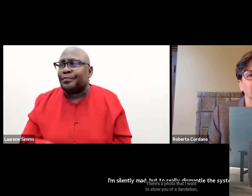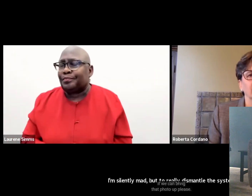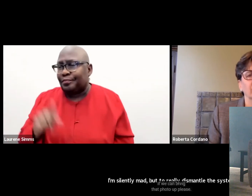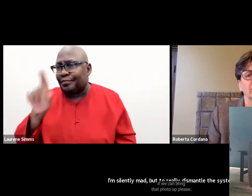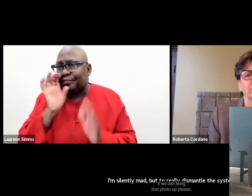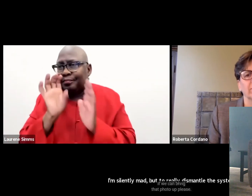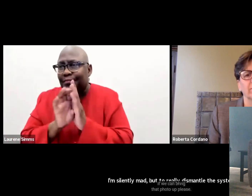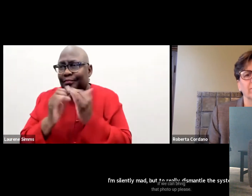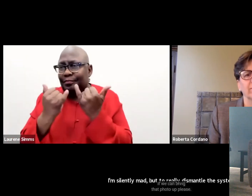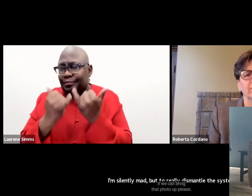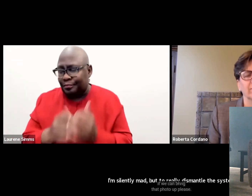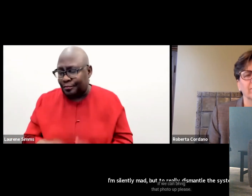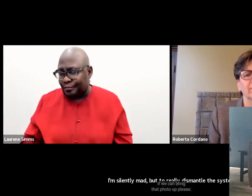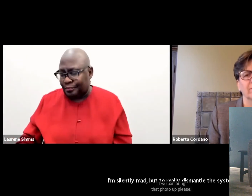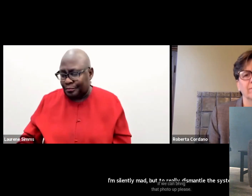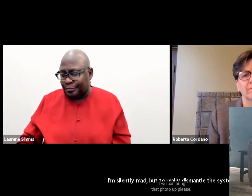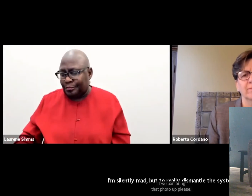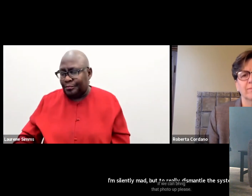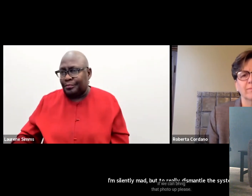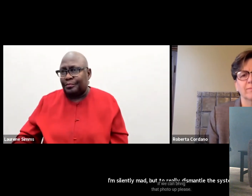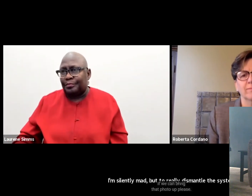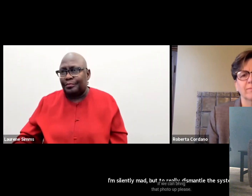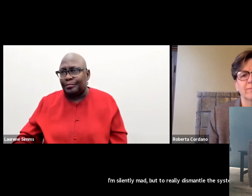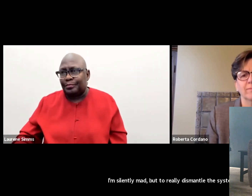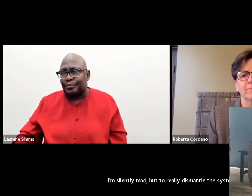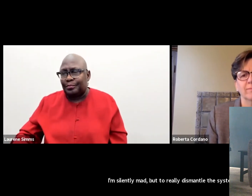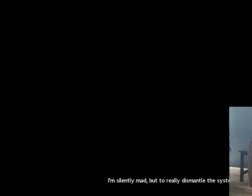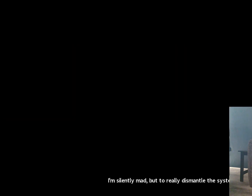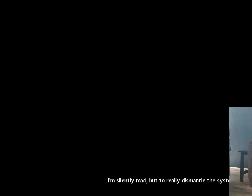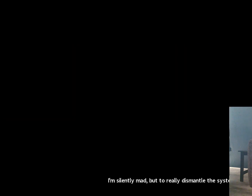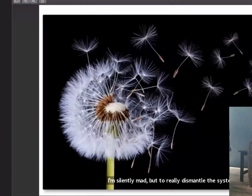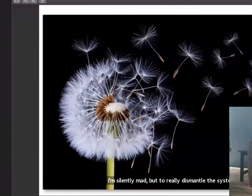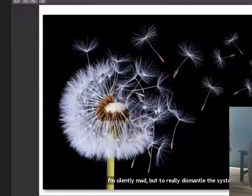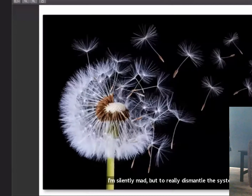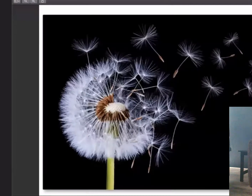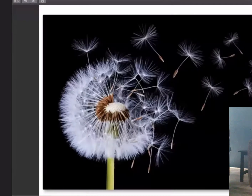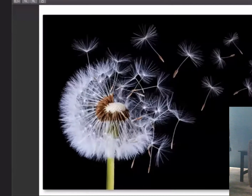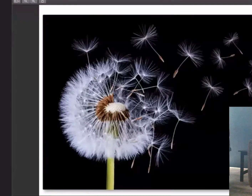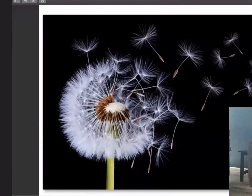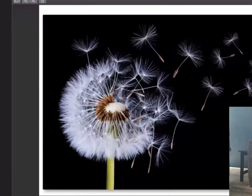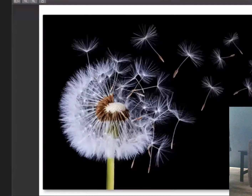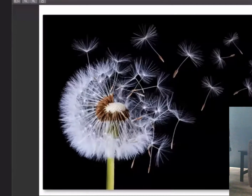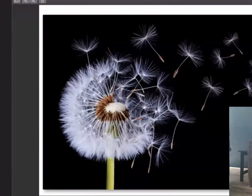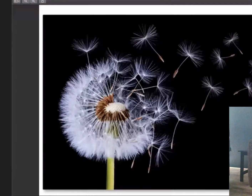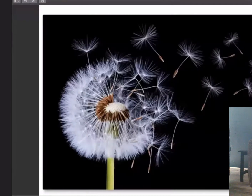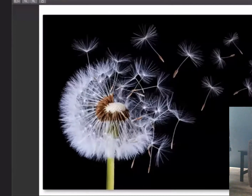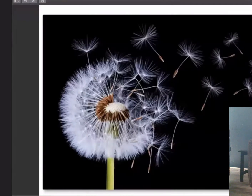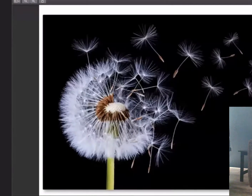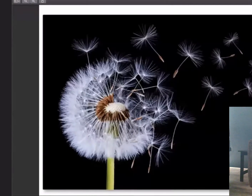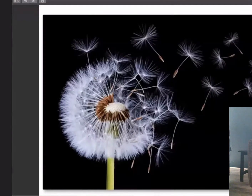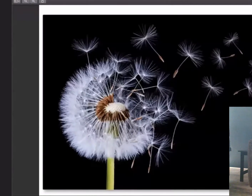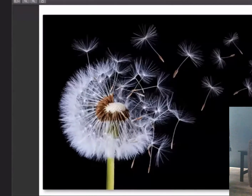There's a photo I want to show you of a dandelion. Here's the photo.